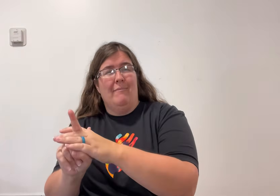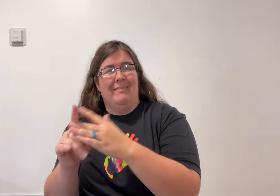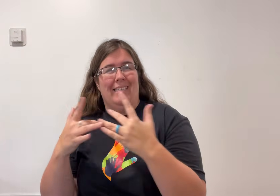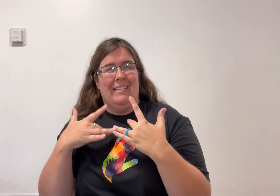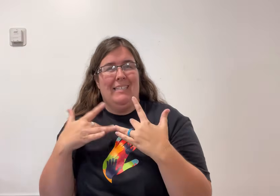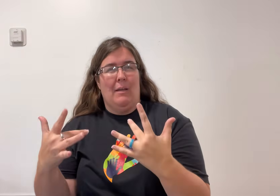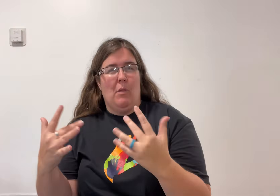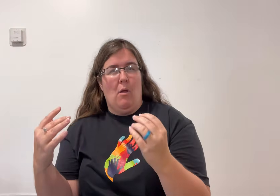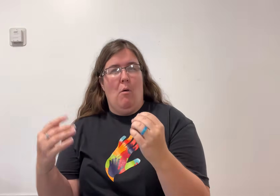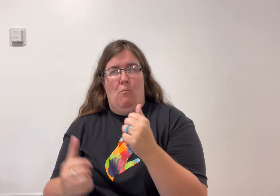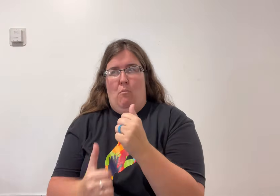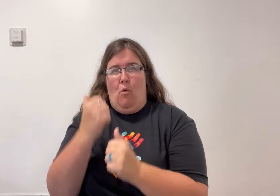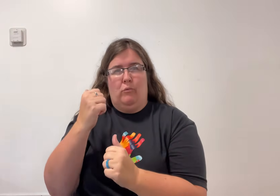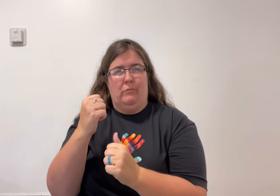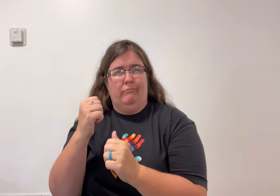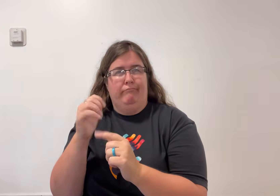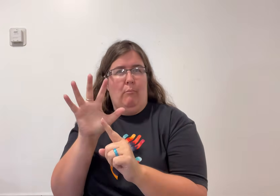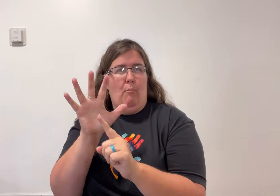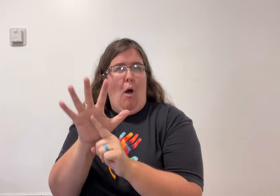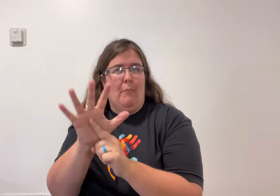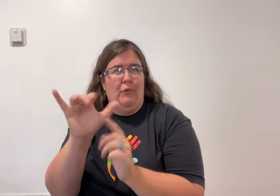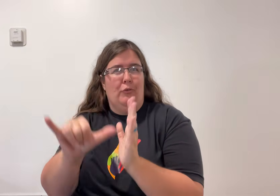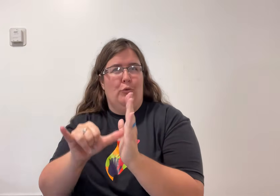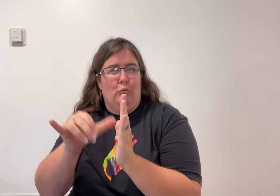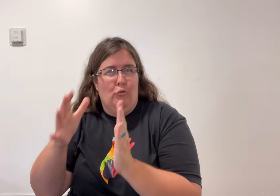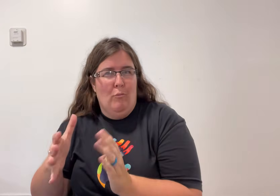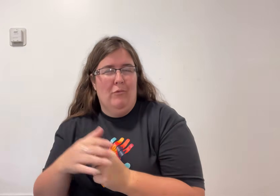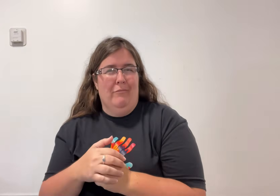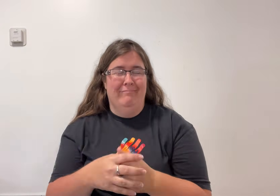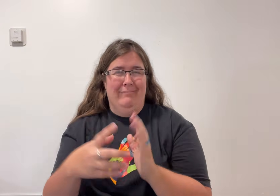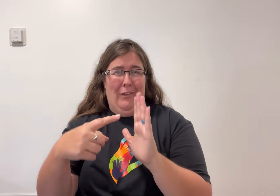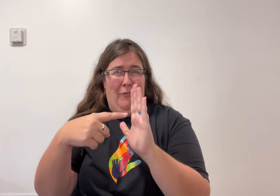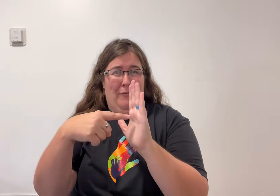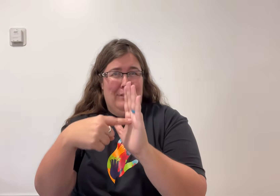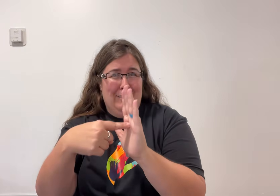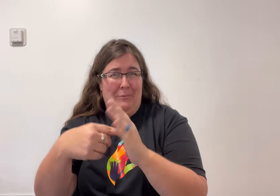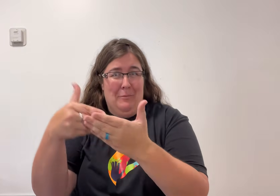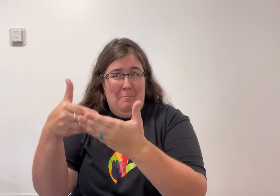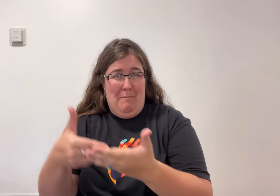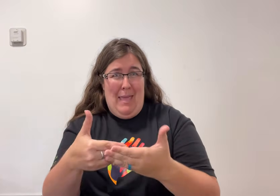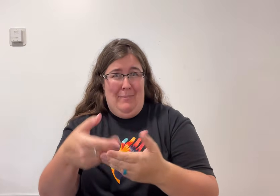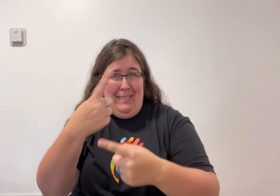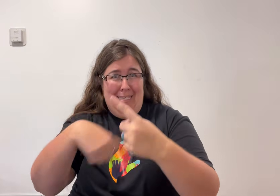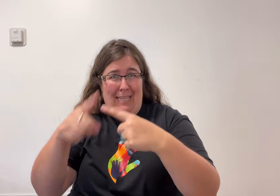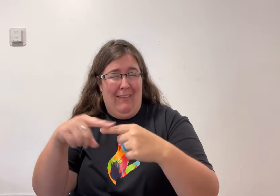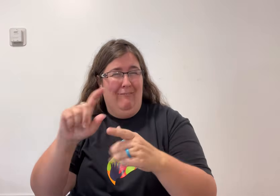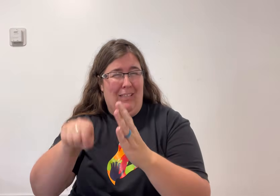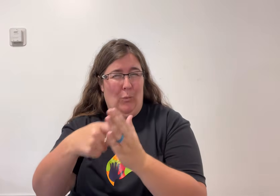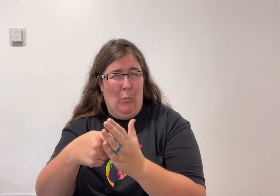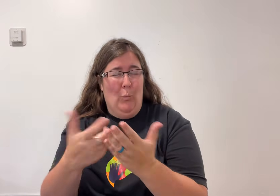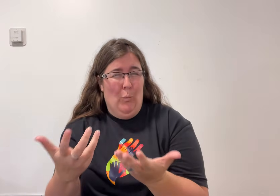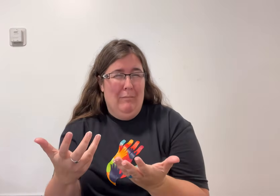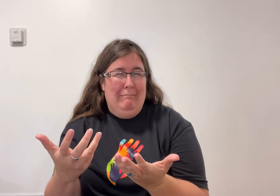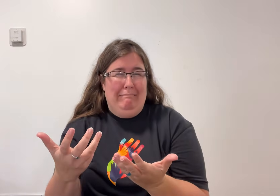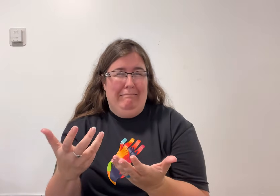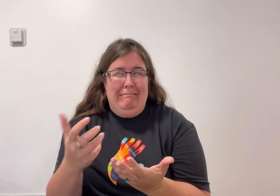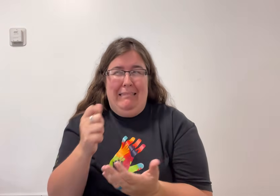the results, they're typically from the most popular YouTubers, which is baby sign channels, which